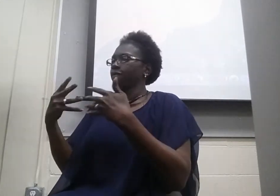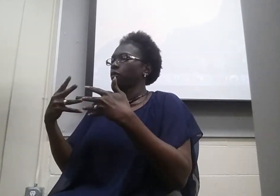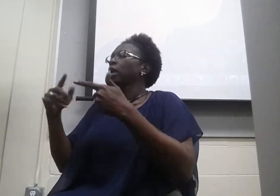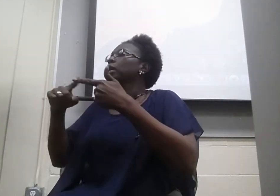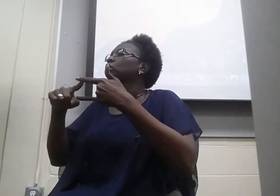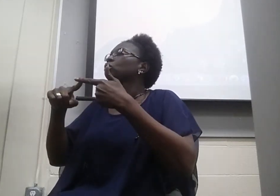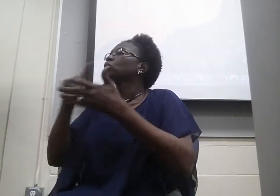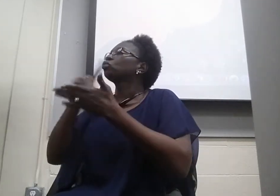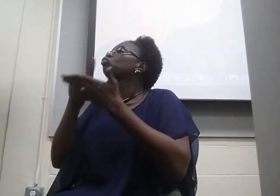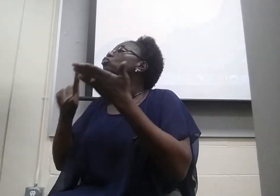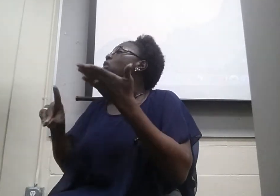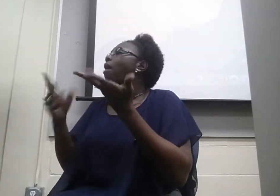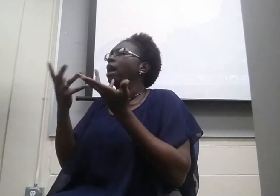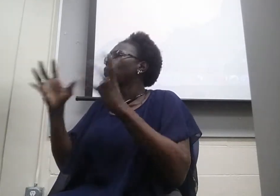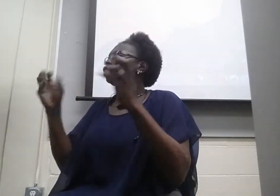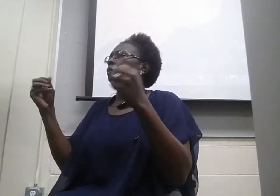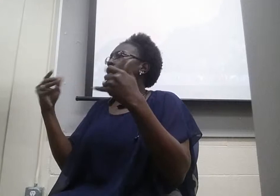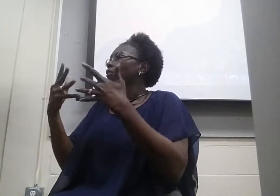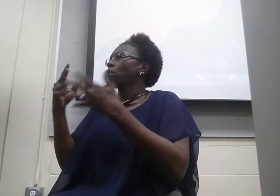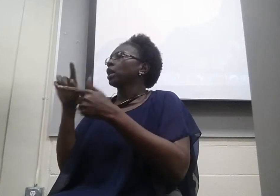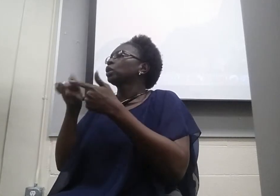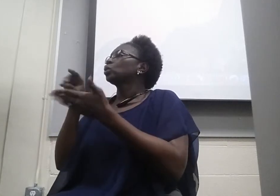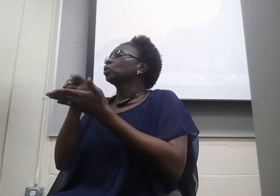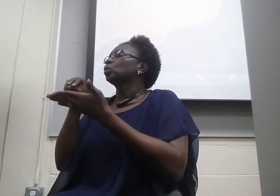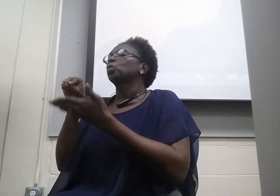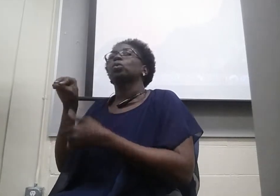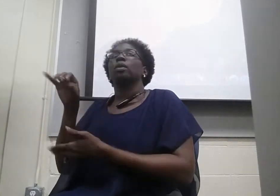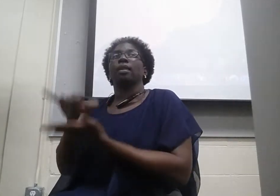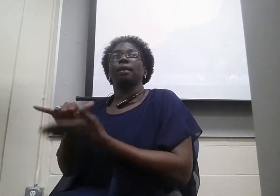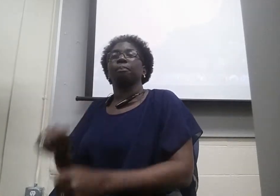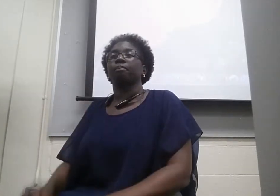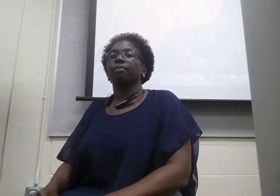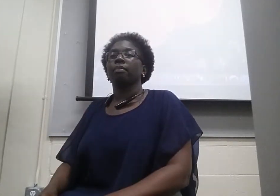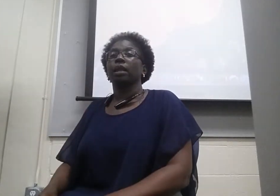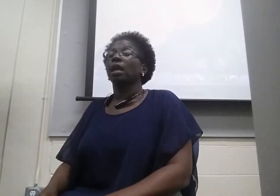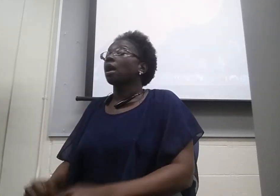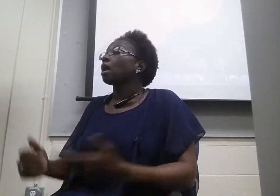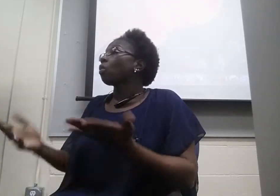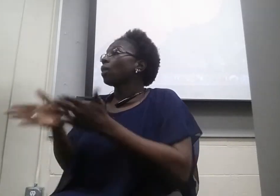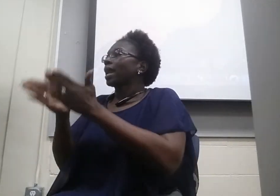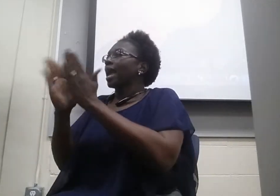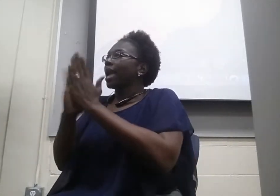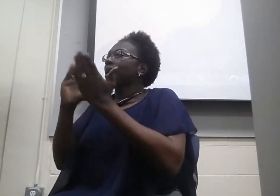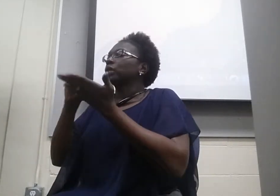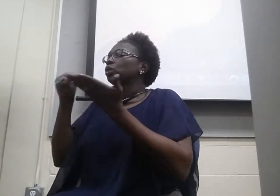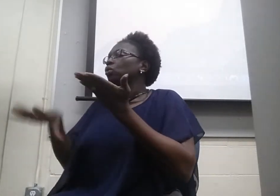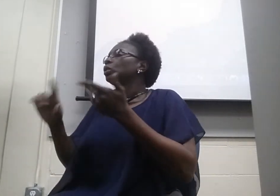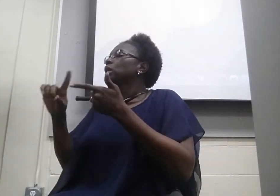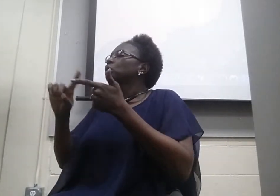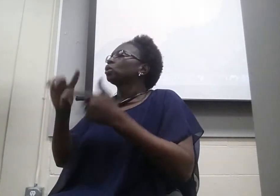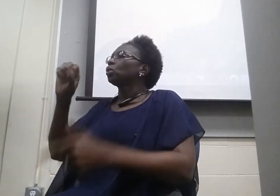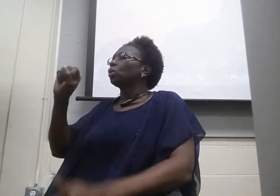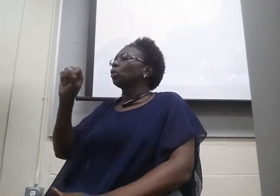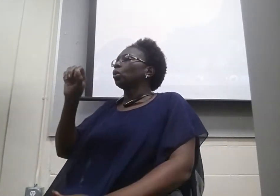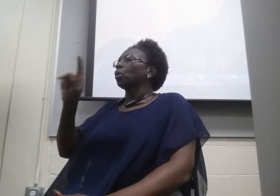stuff. Because when I ask students to sketch for a project, they get, I don't draw well.